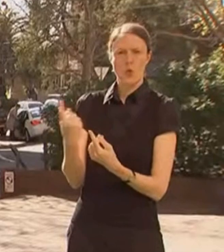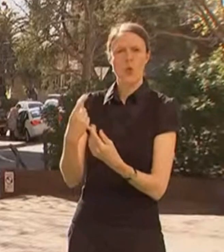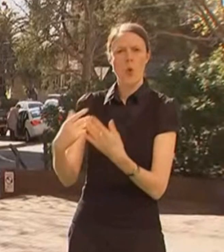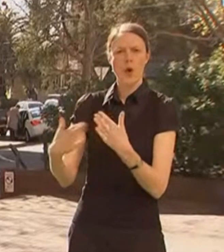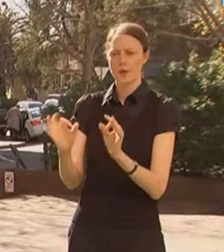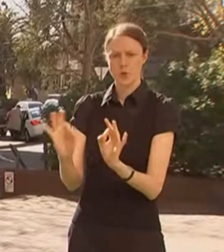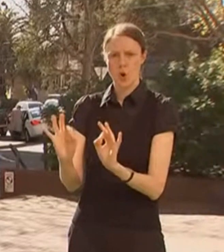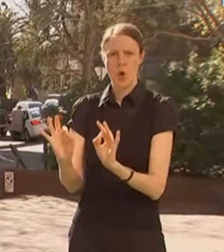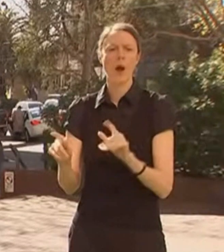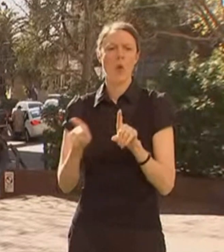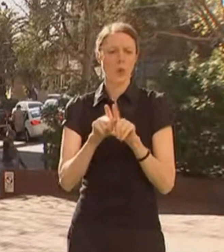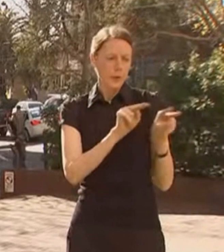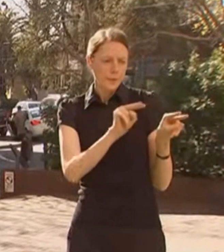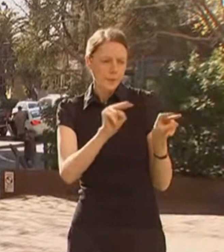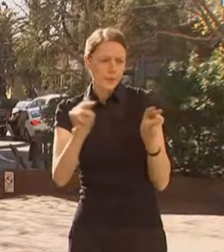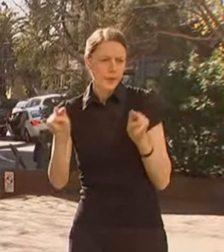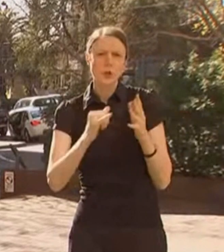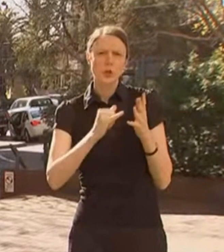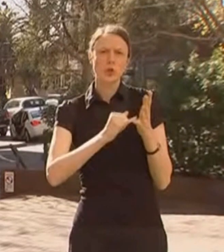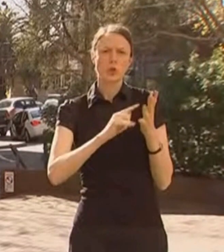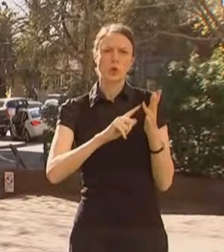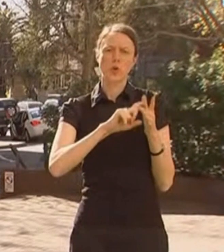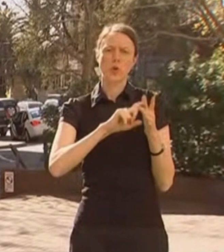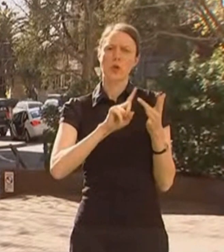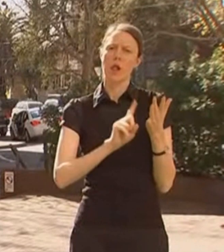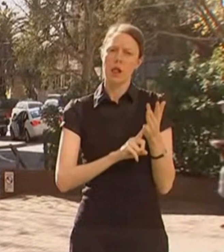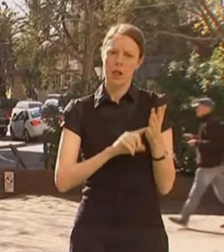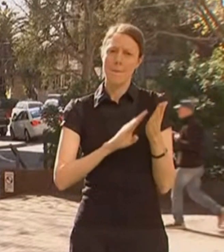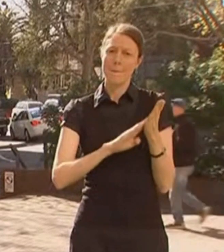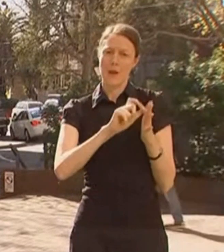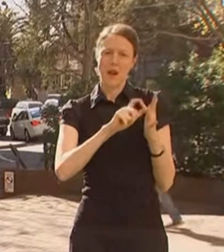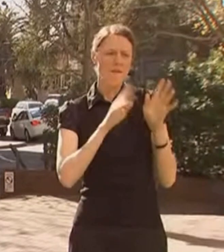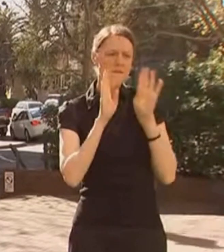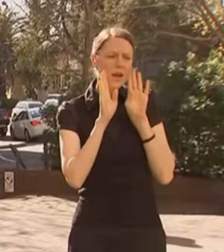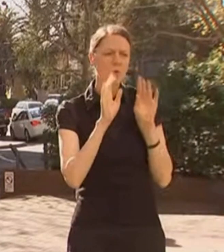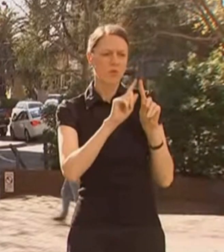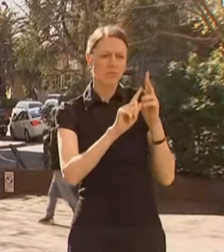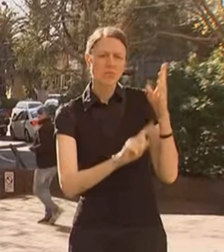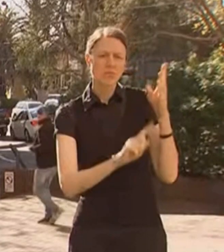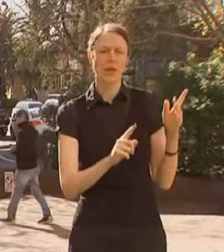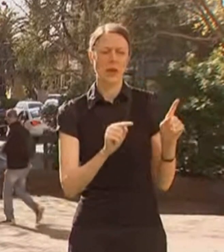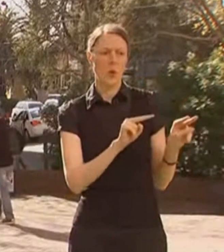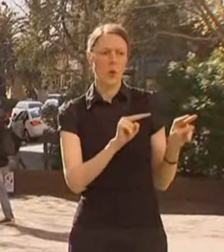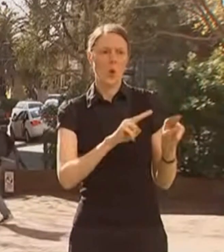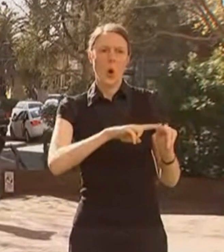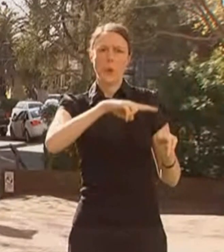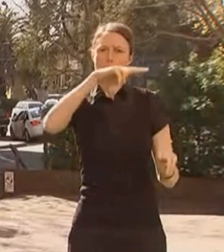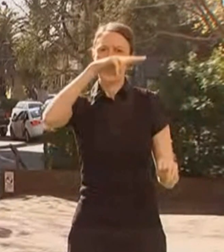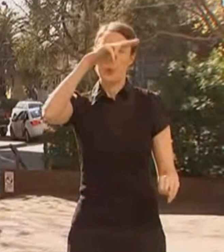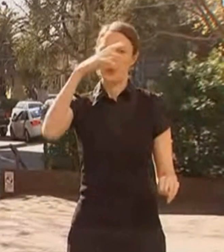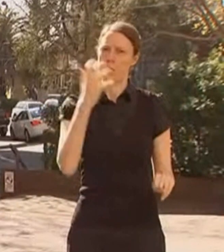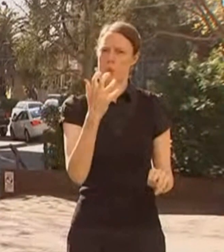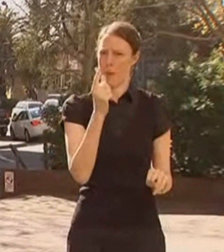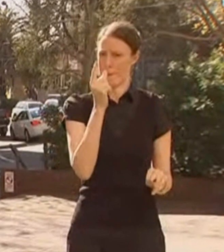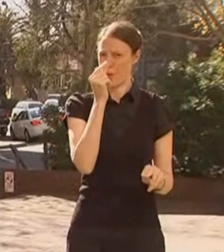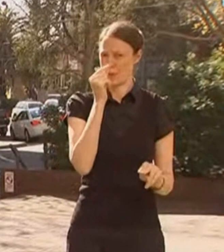issue. This protest in particular has grown in numbers We don't just take advice and guidance from the